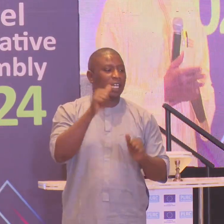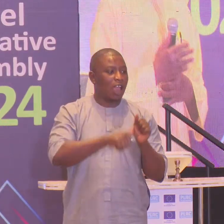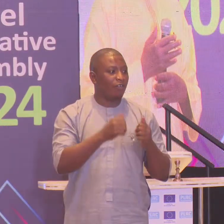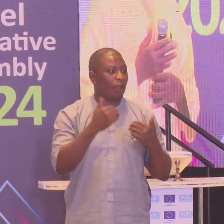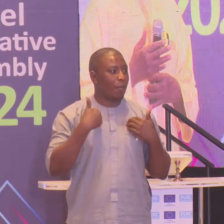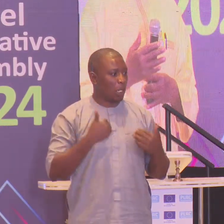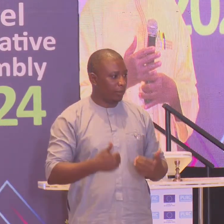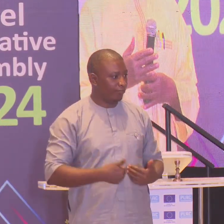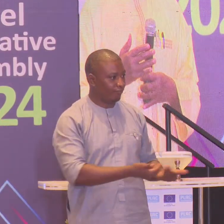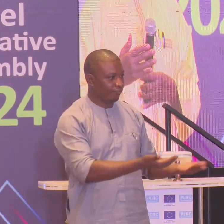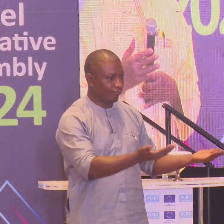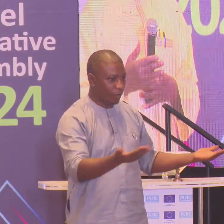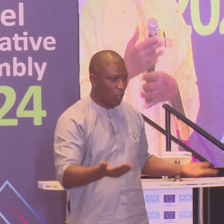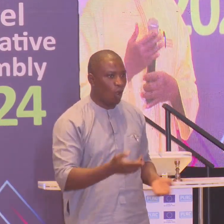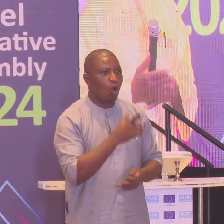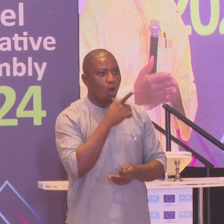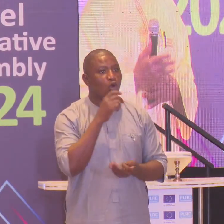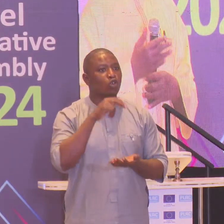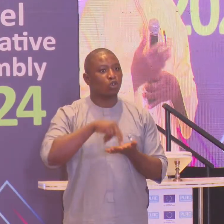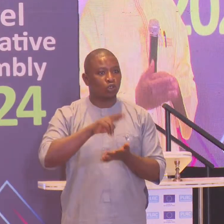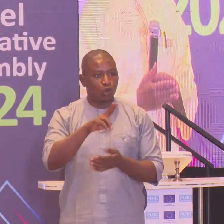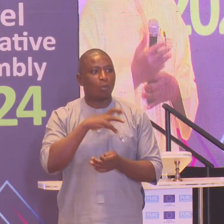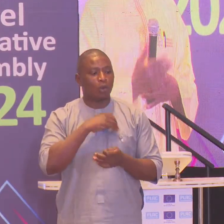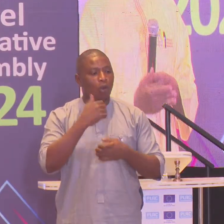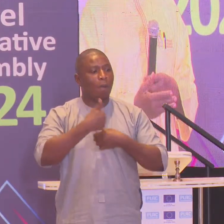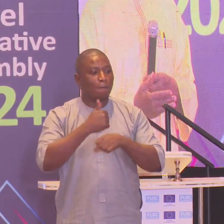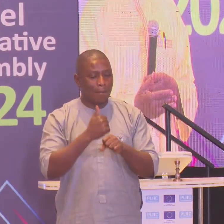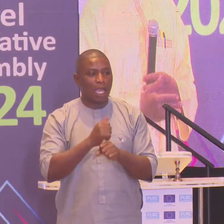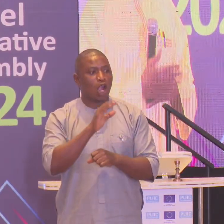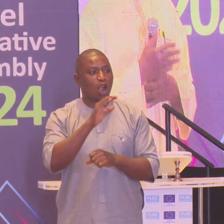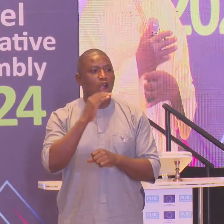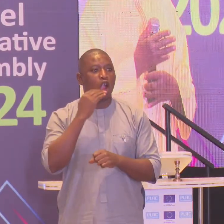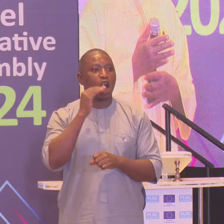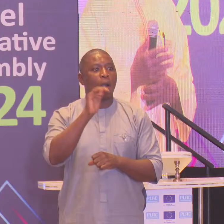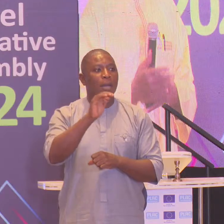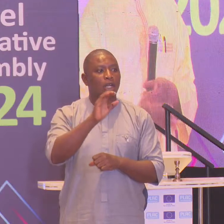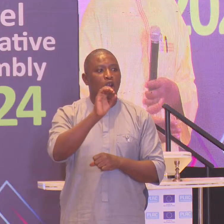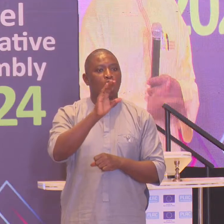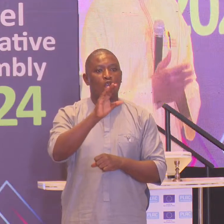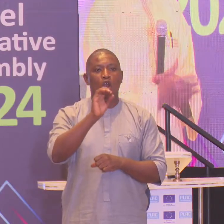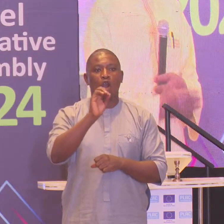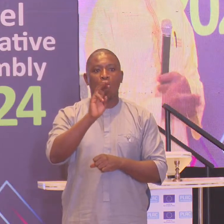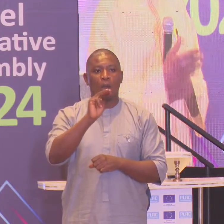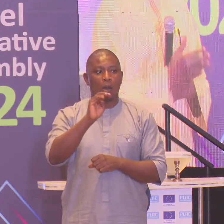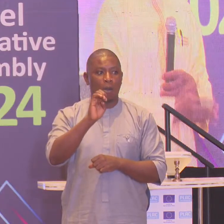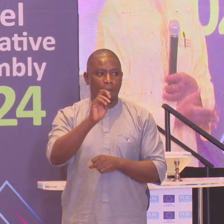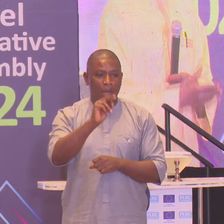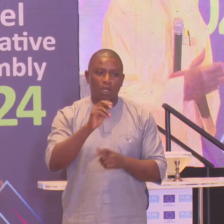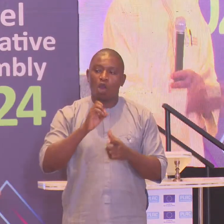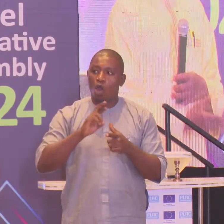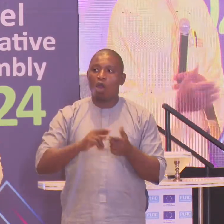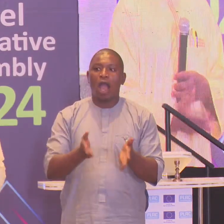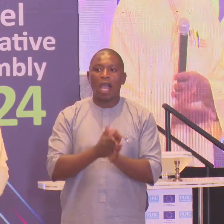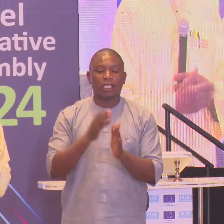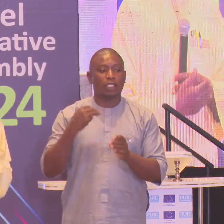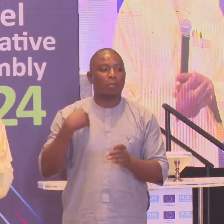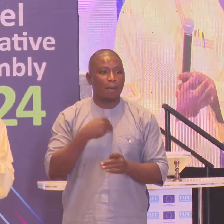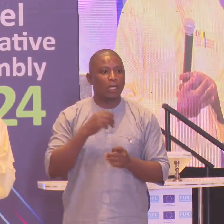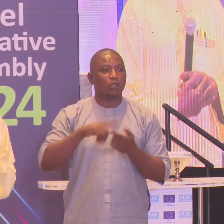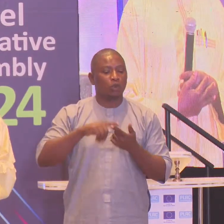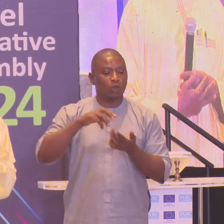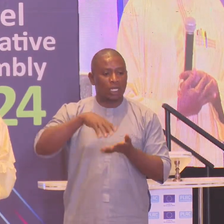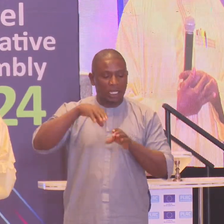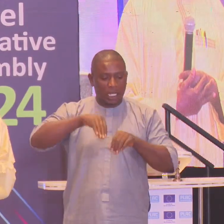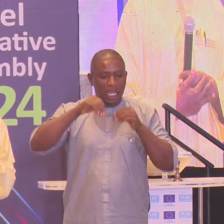who, stood up to make comments or ask the members to take note of what